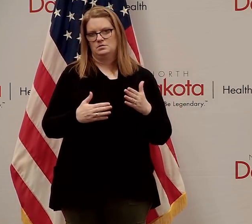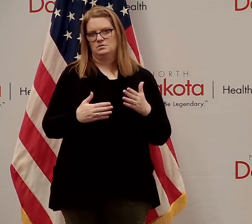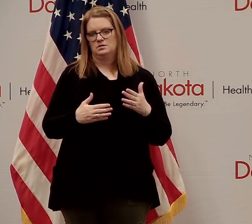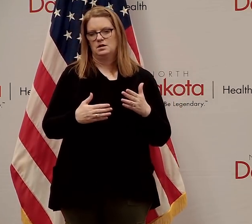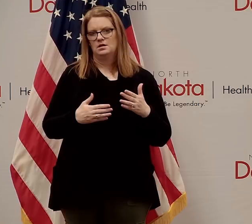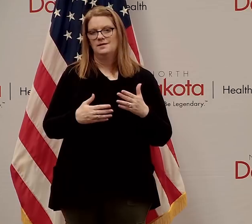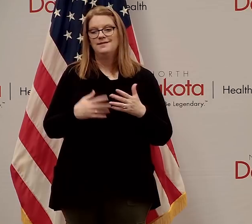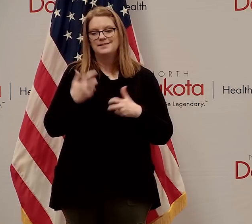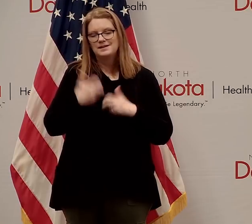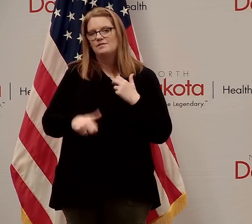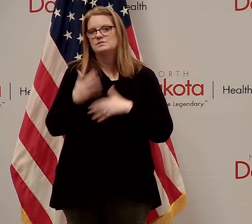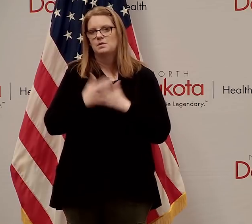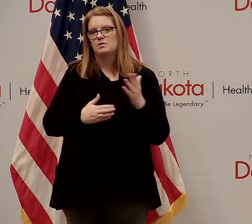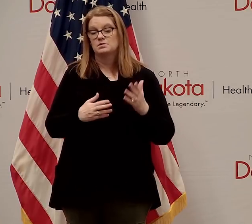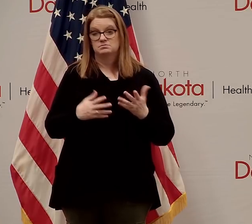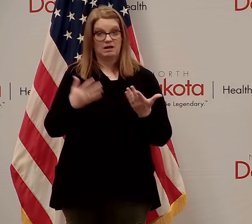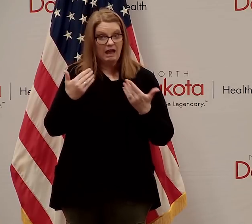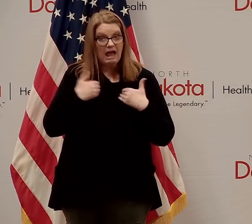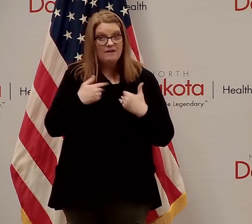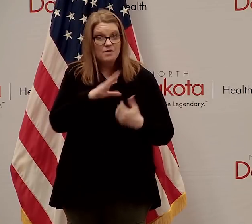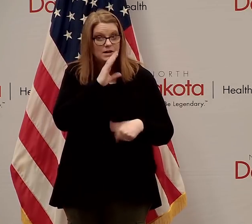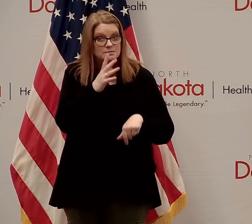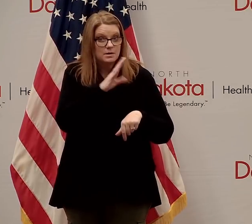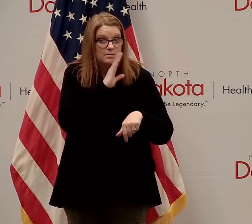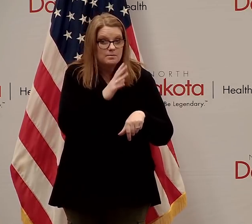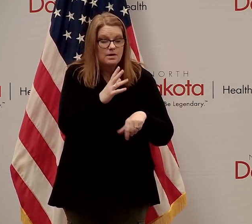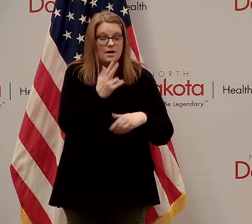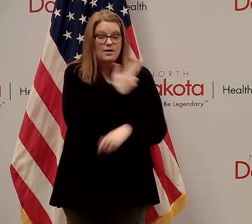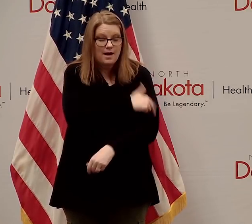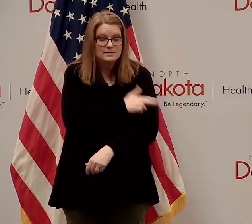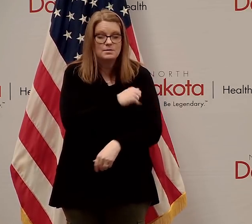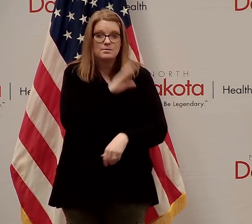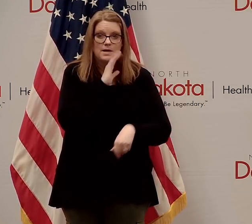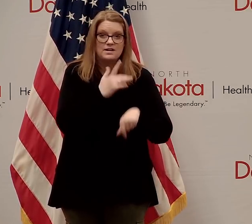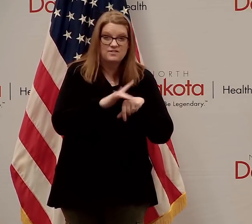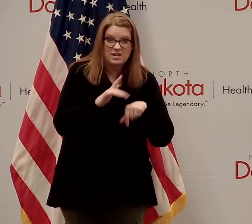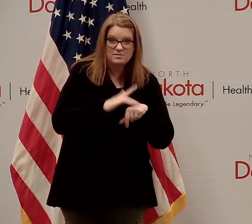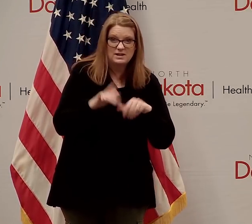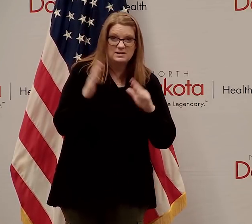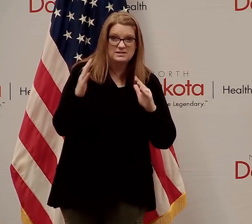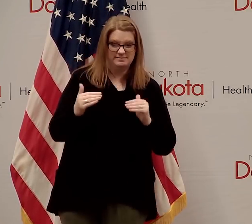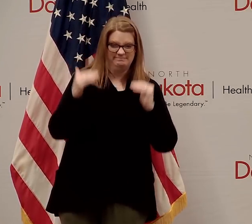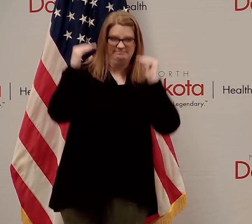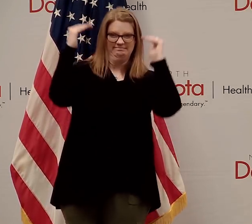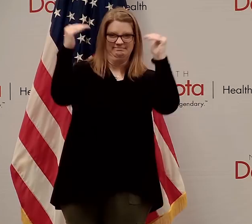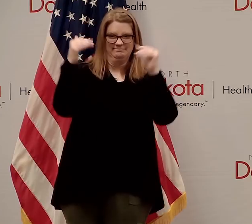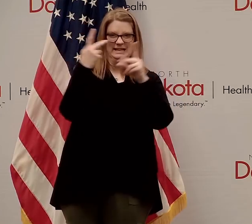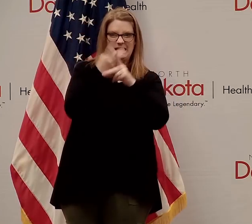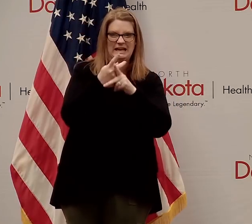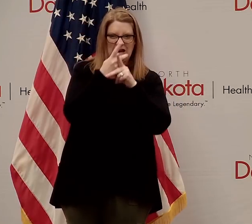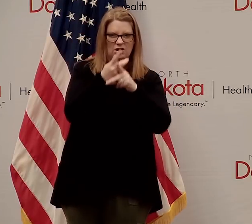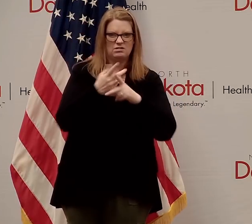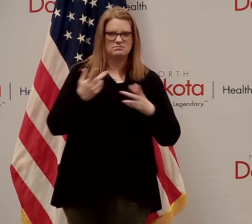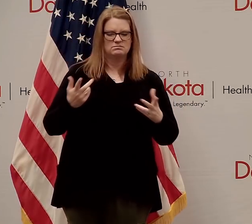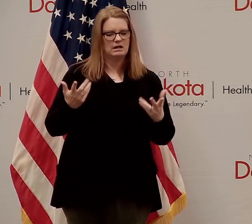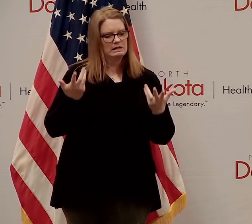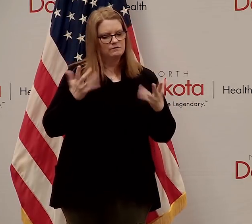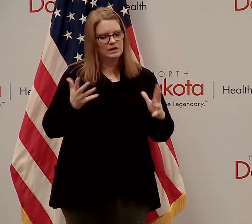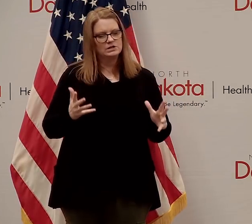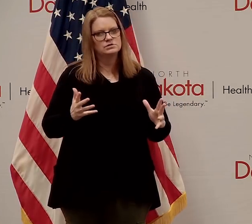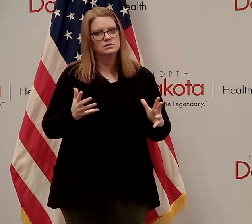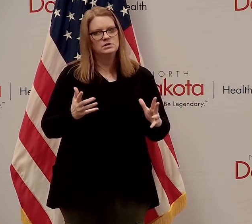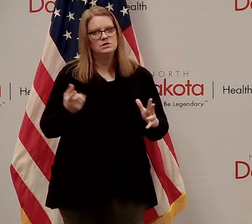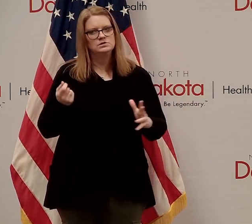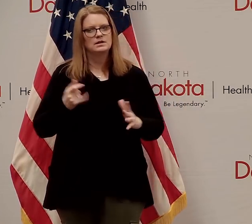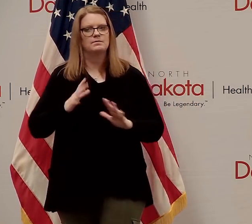hospital capacity to be able to provide the highest level of care. And I think that's, we got through that. So, I mean, there's a little bit of a breathe a